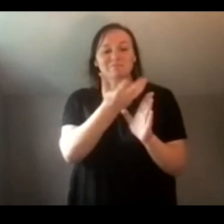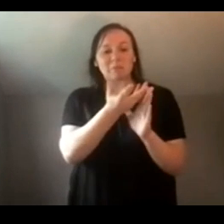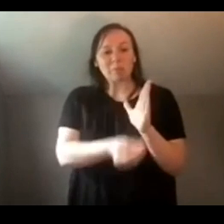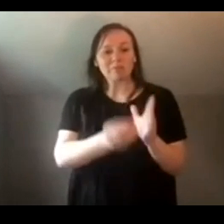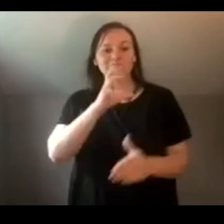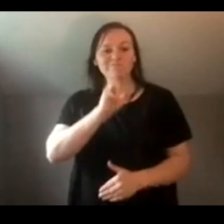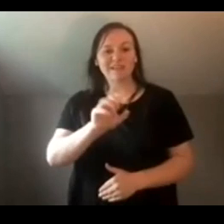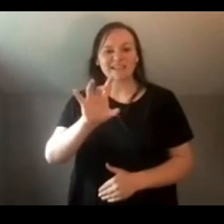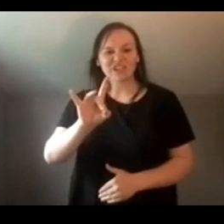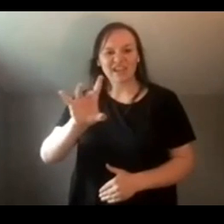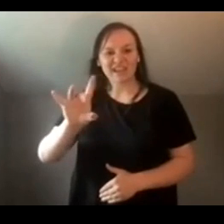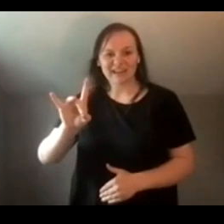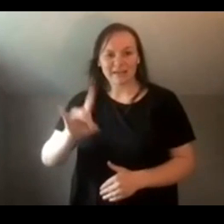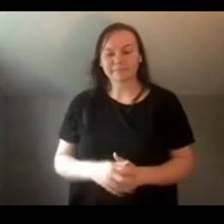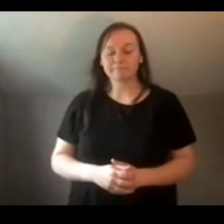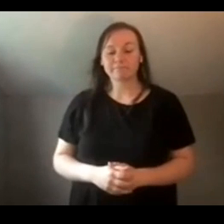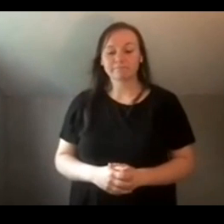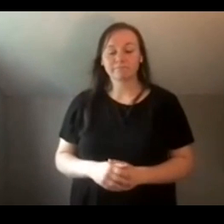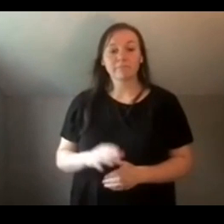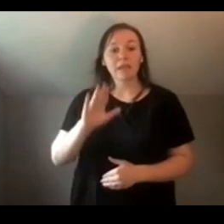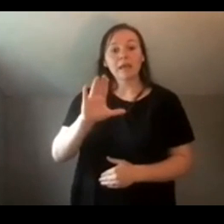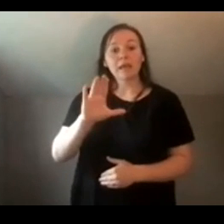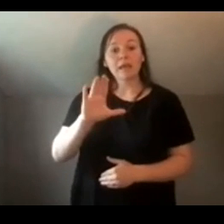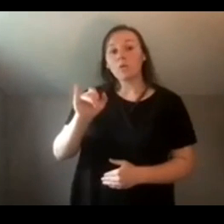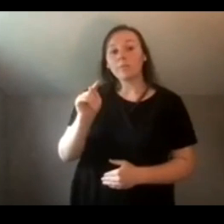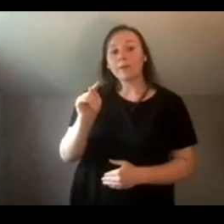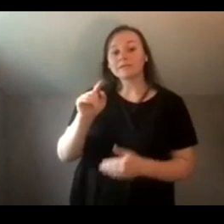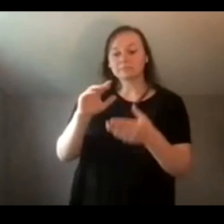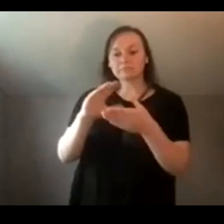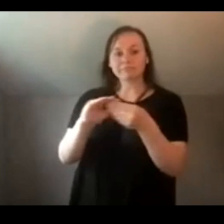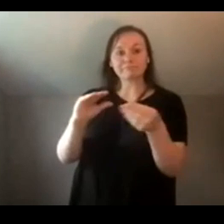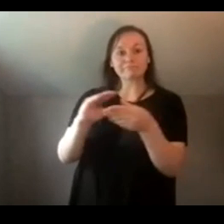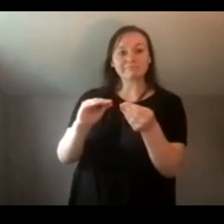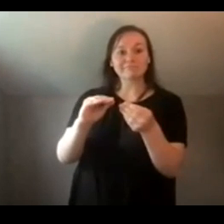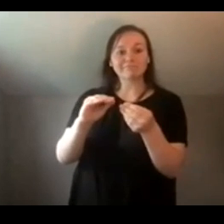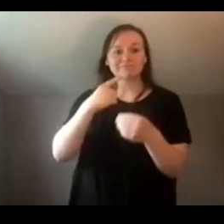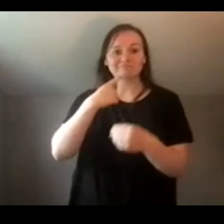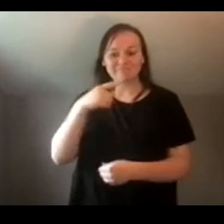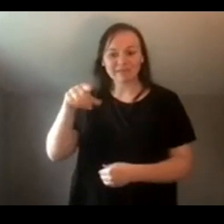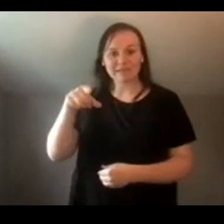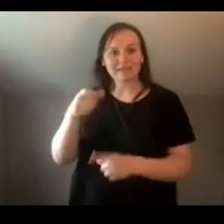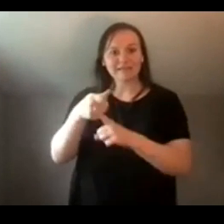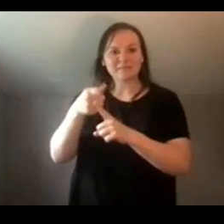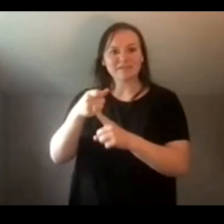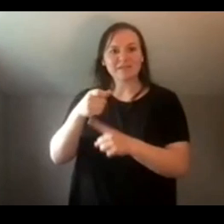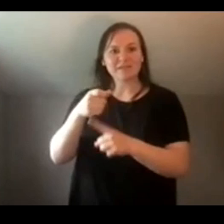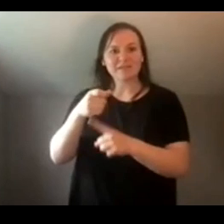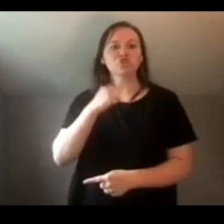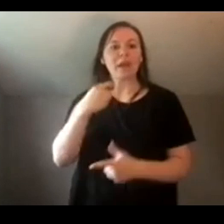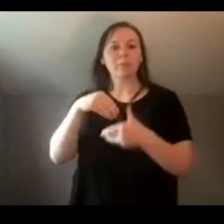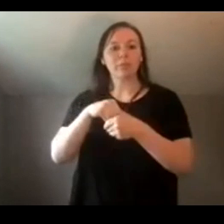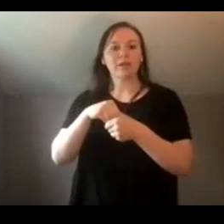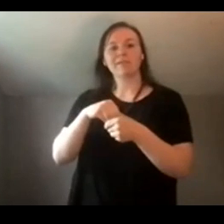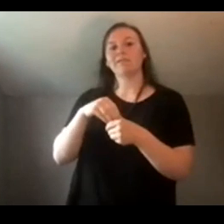His obituary stated that he had been a chaplain in the Army. However, it is